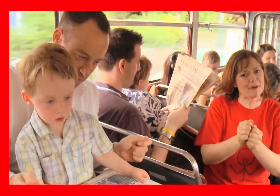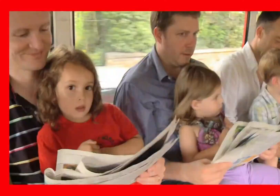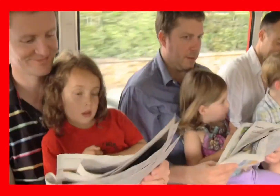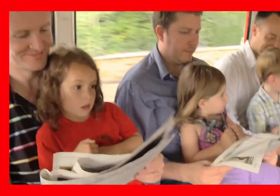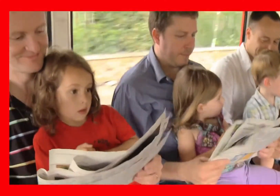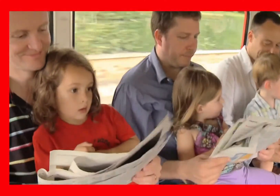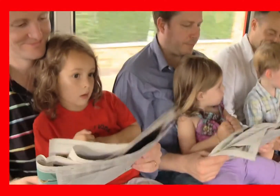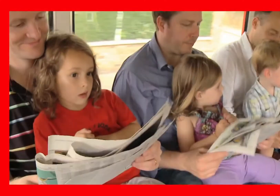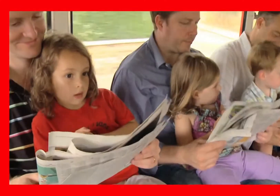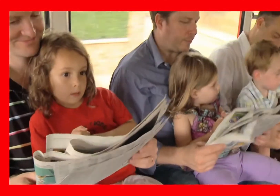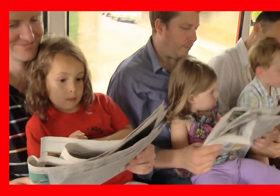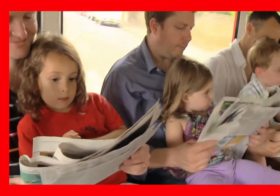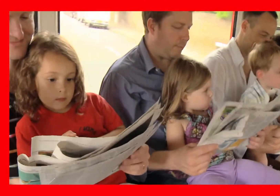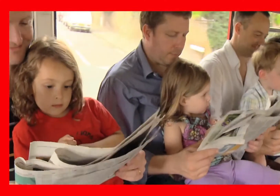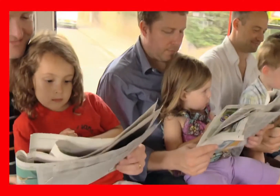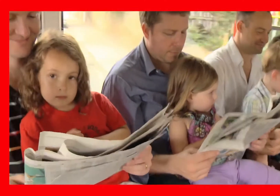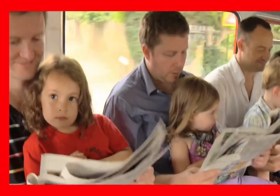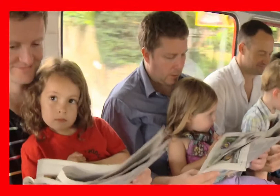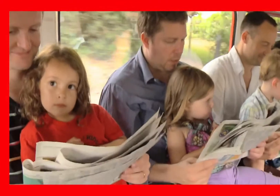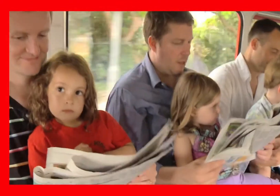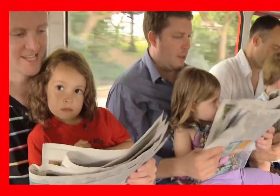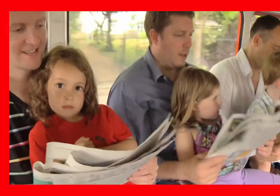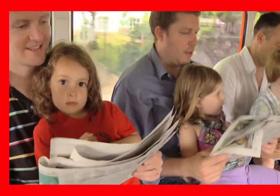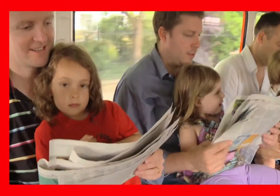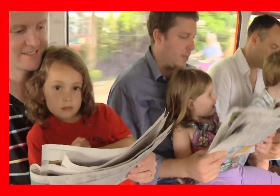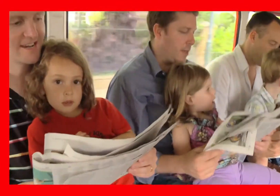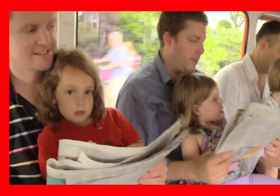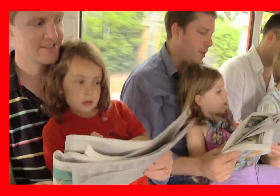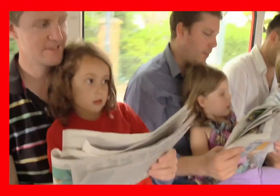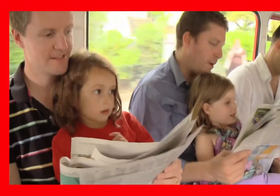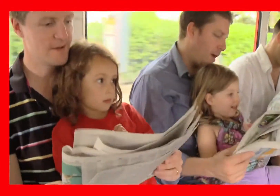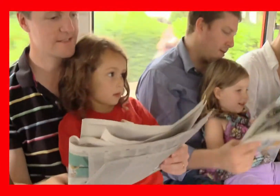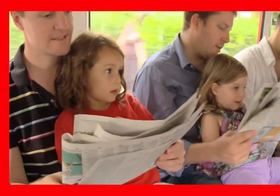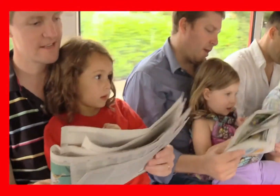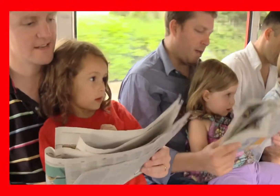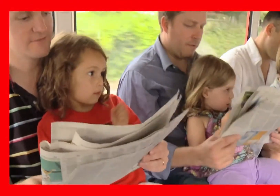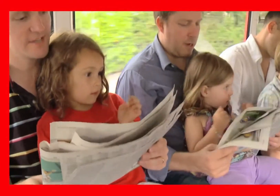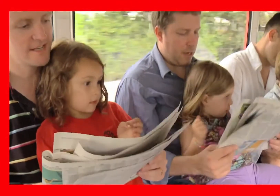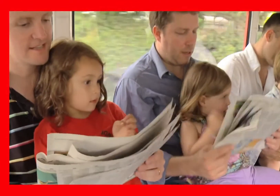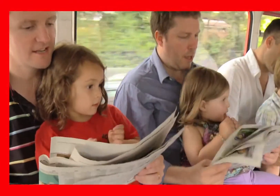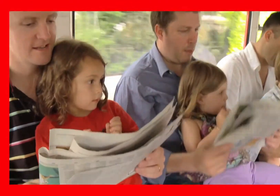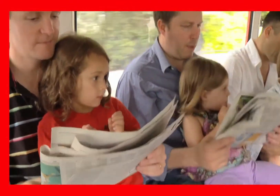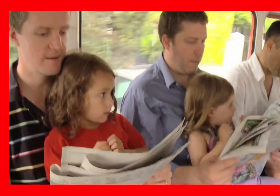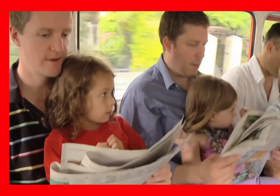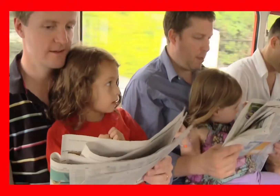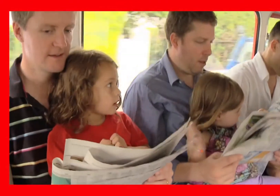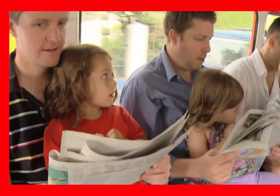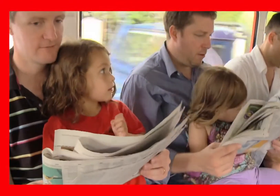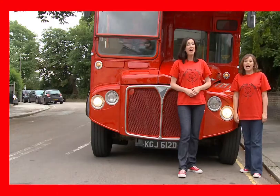The daddies on the bus, they read their paper all day long.